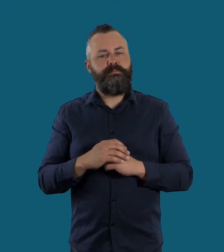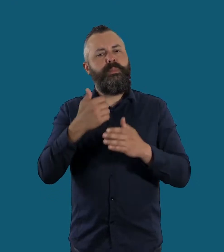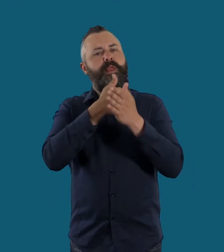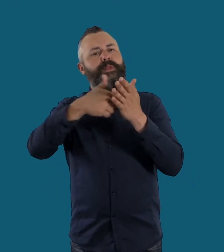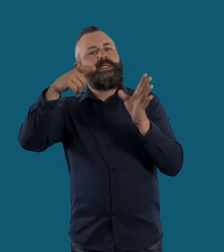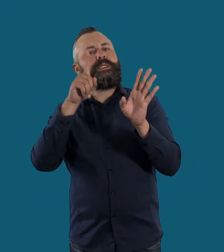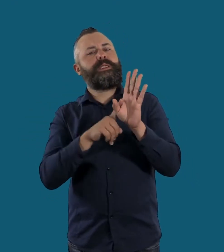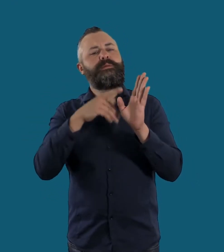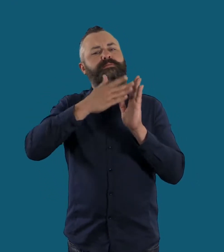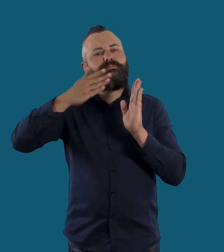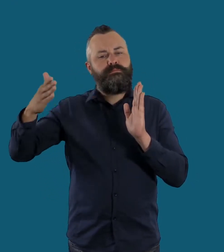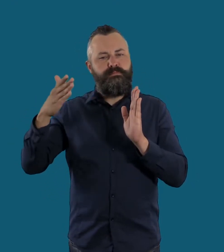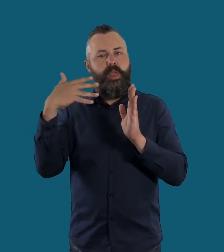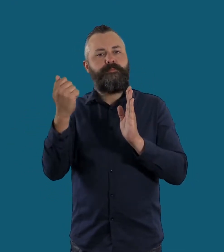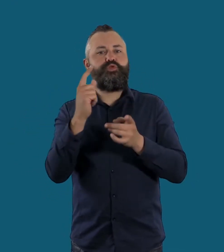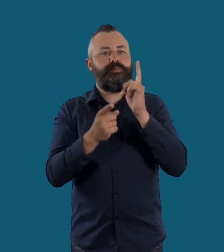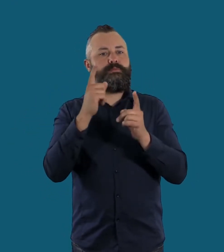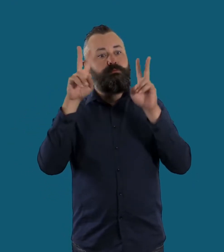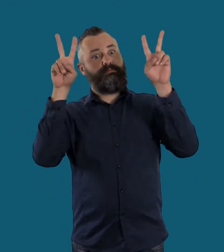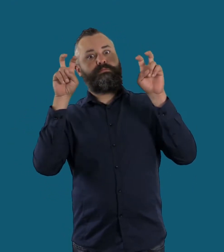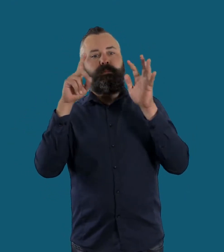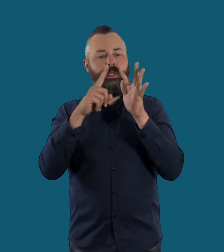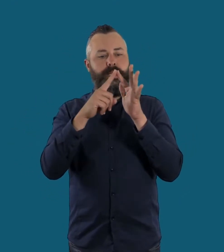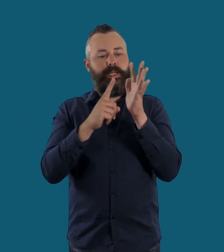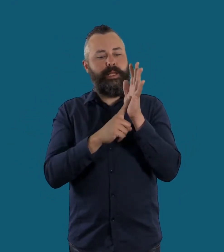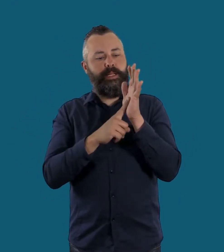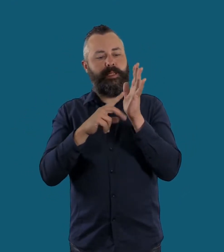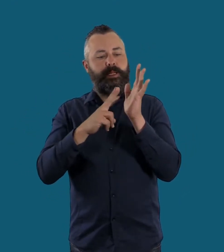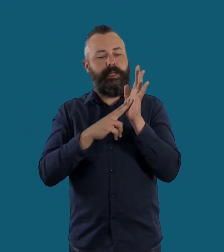Bushfires tend to be more common and disastrous during El Niño events with its hot and dry conditions.